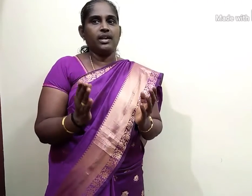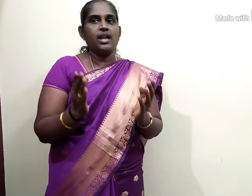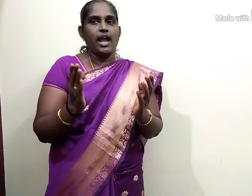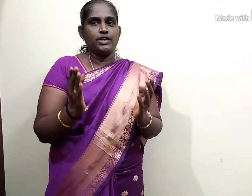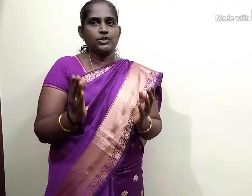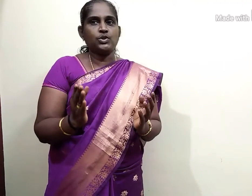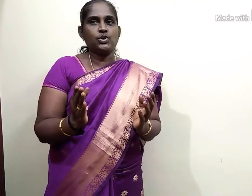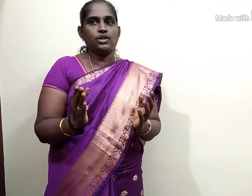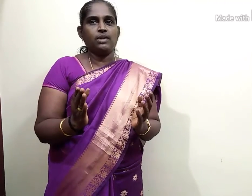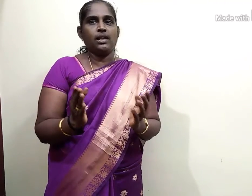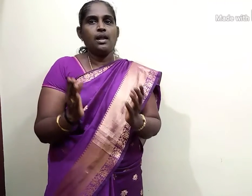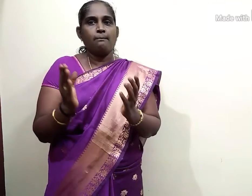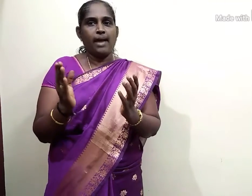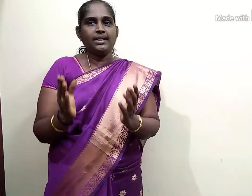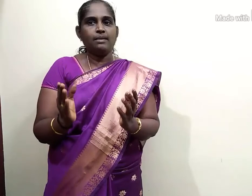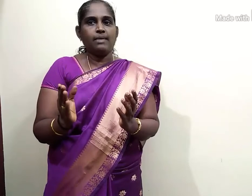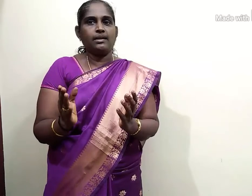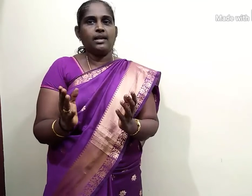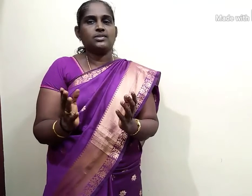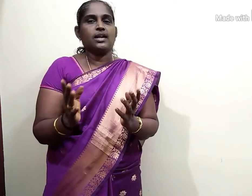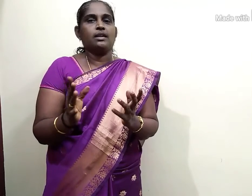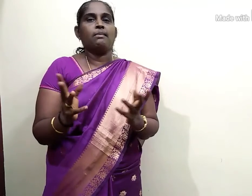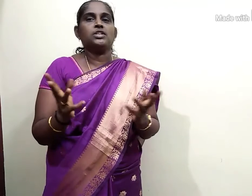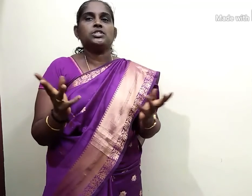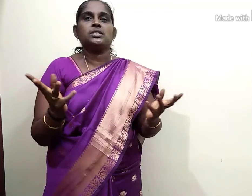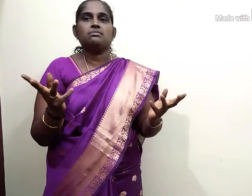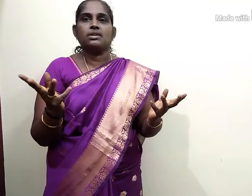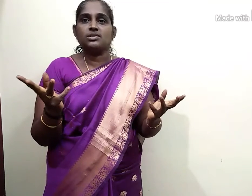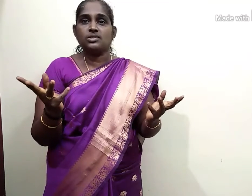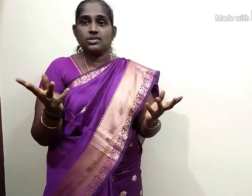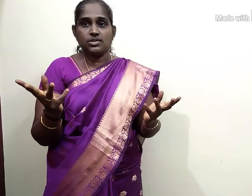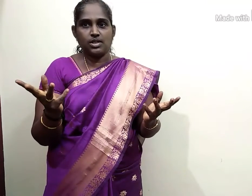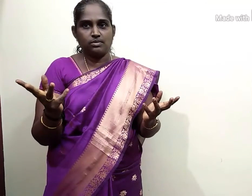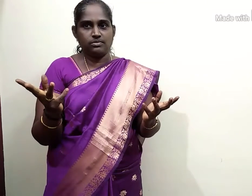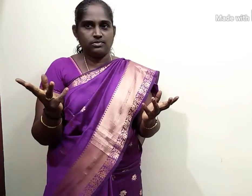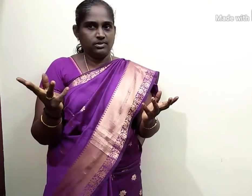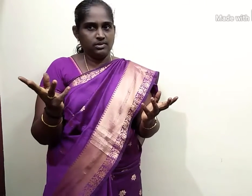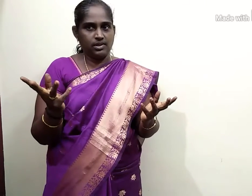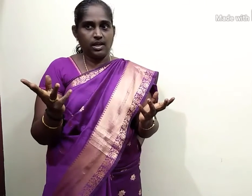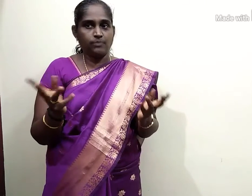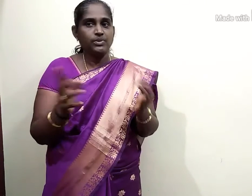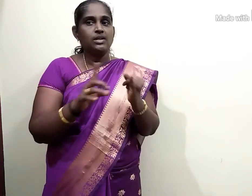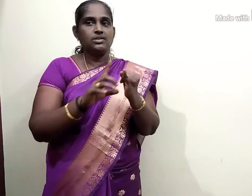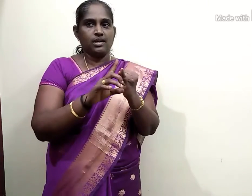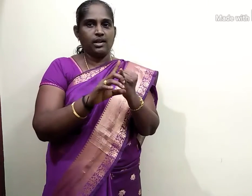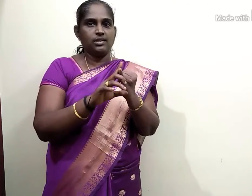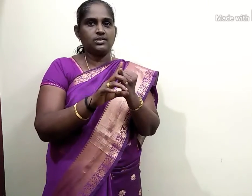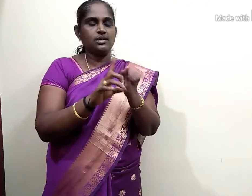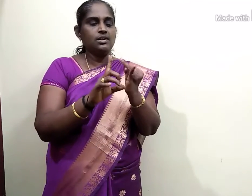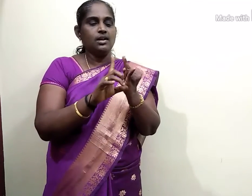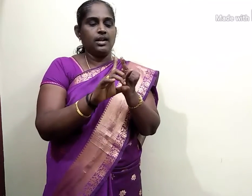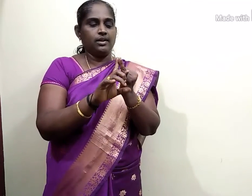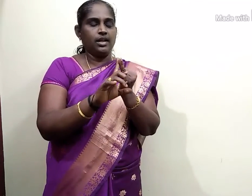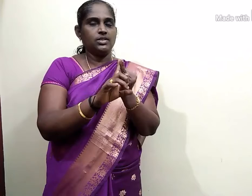philosophy, astronomy, mathematics and measurement system. Okay, science,